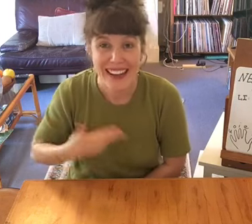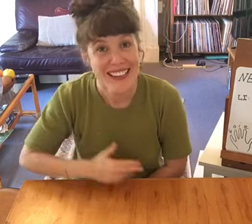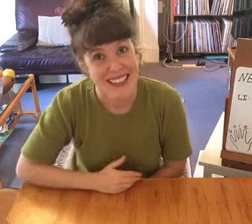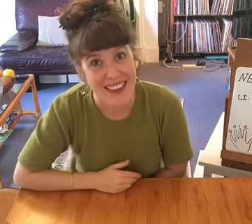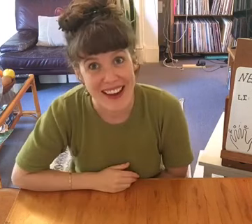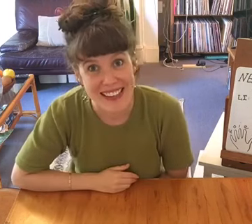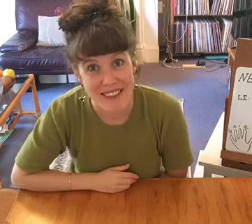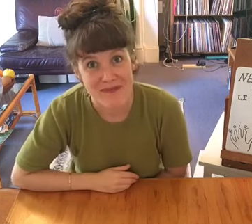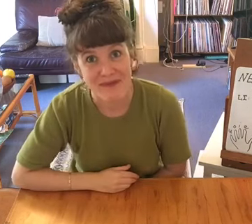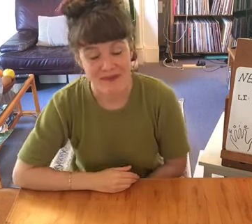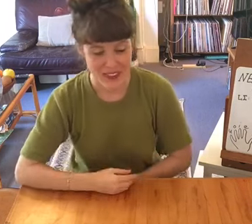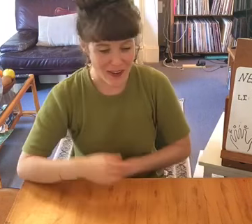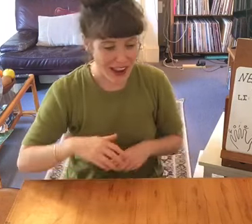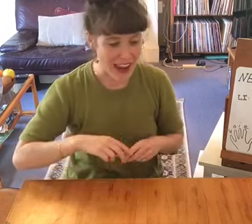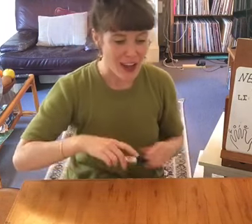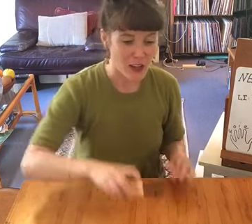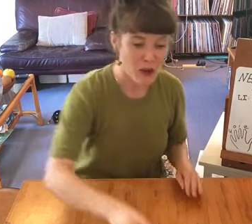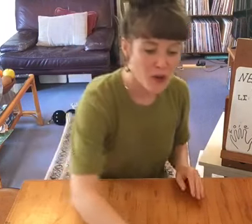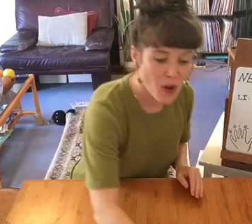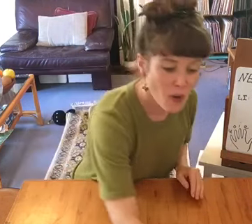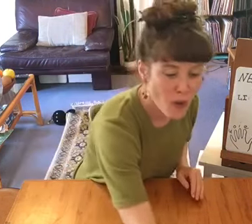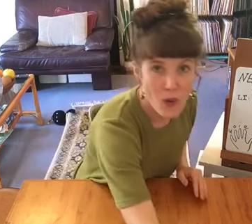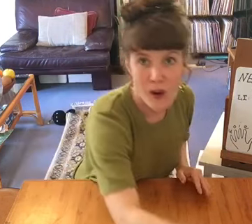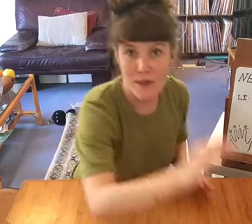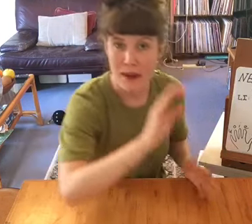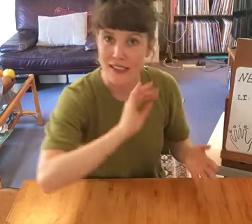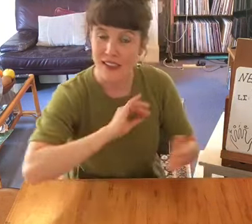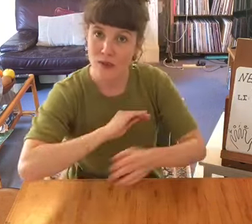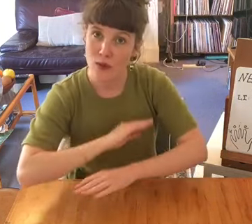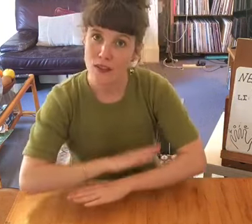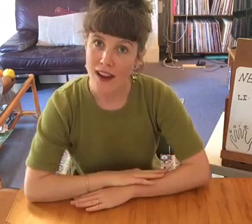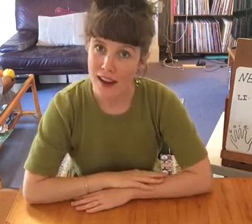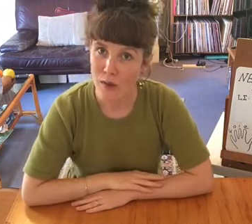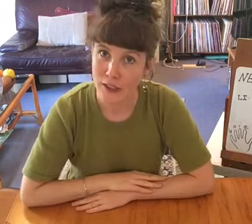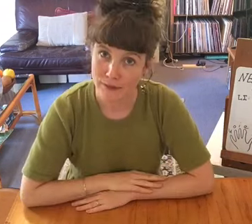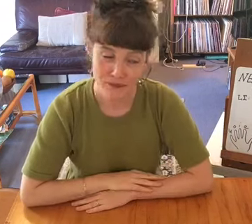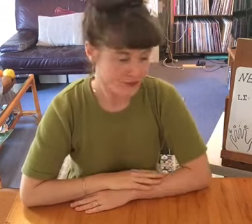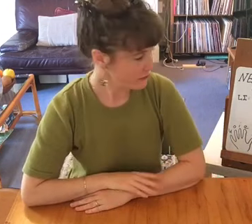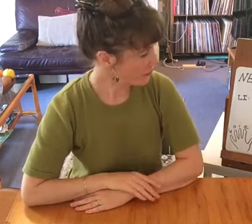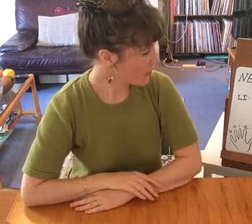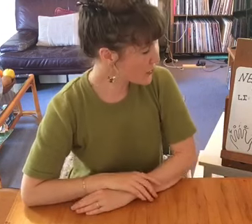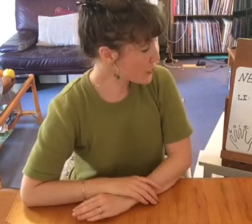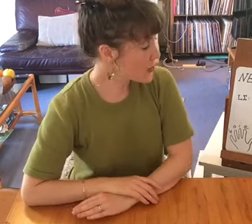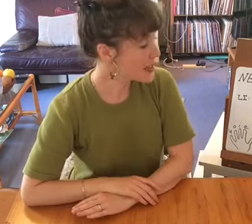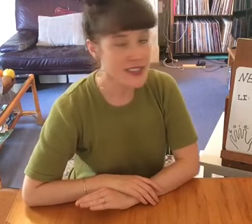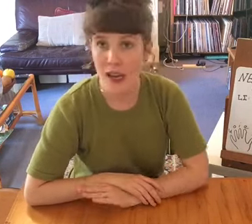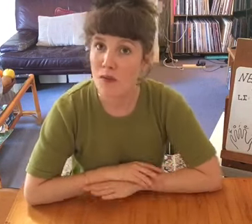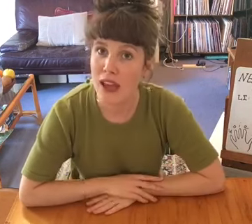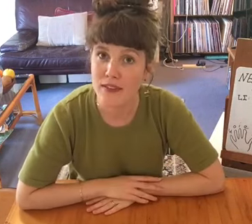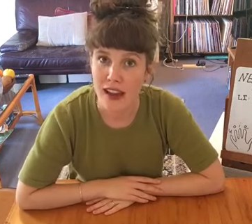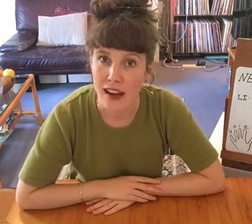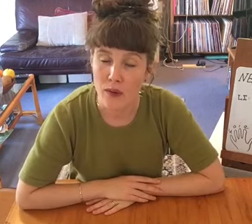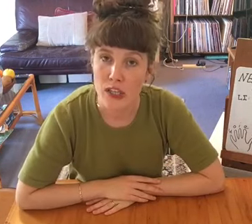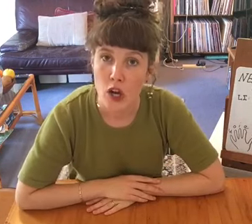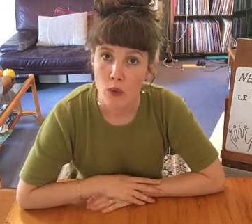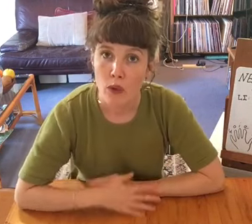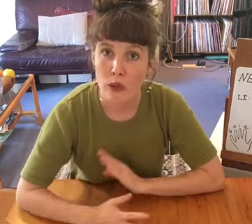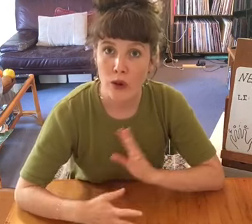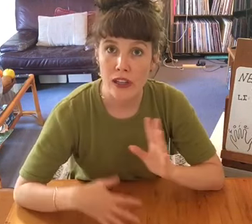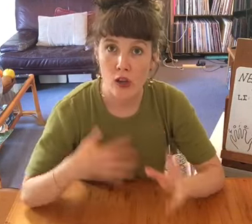Get the idea? Okay, you know all of the basics for sign language. So next time we have sign language, we'll learn a little bit